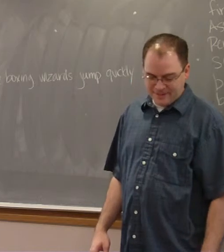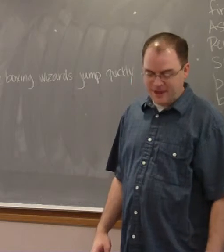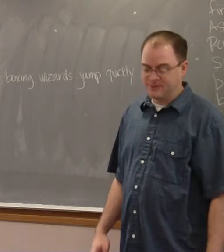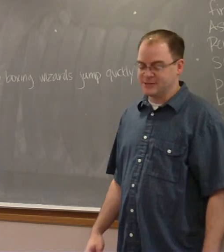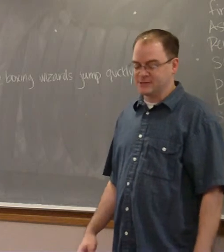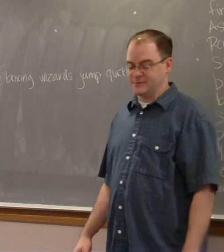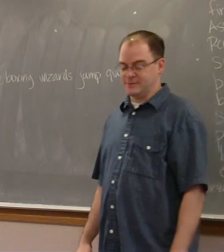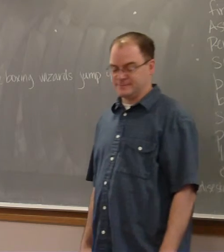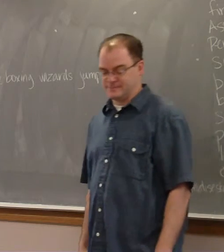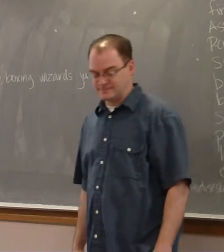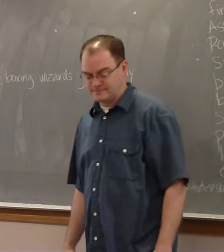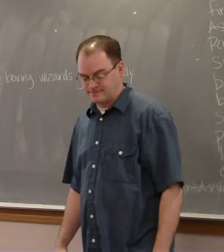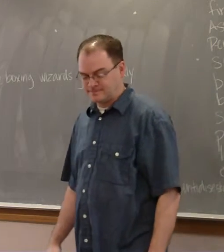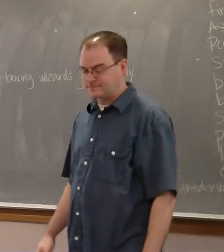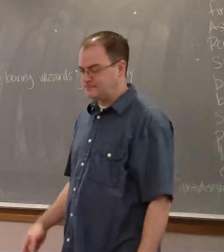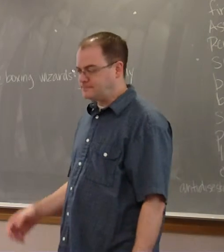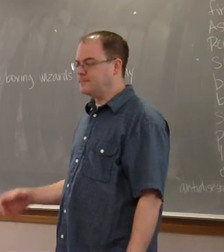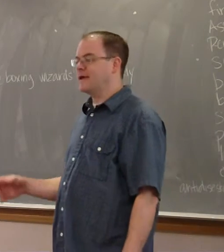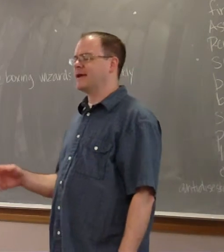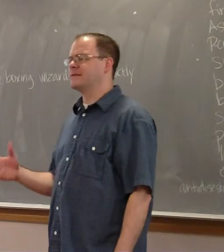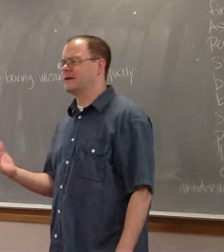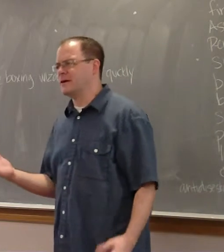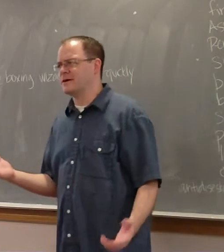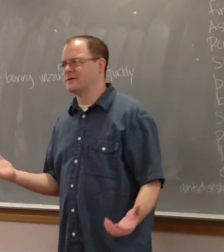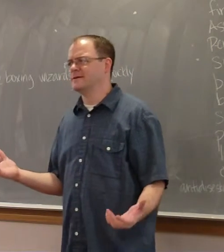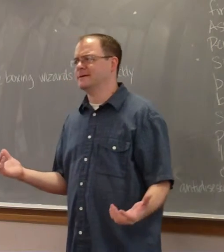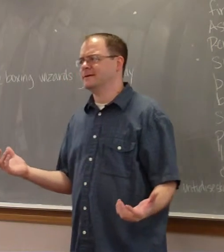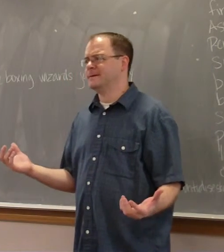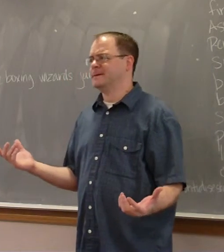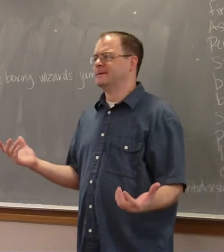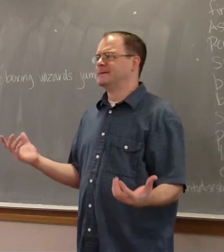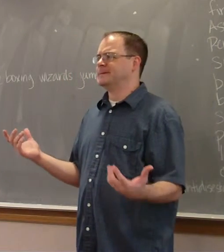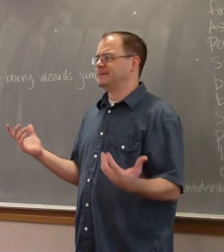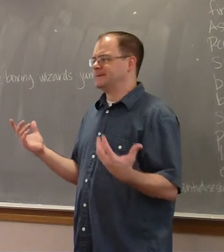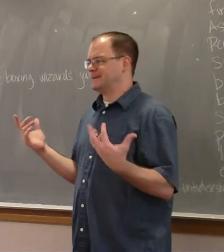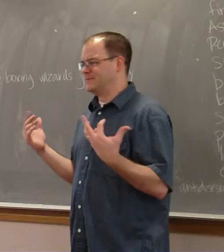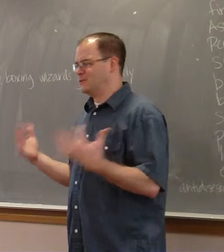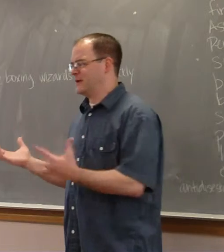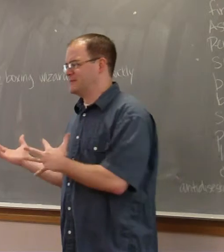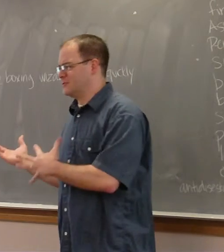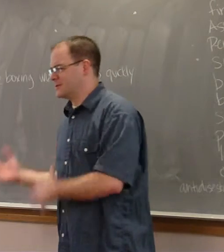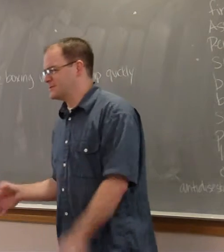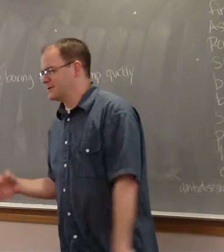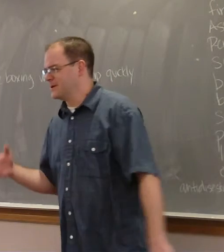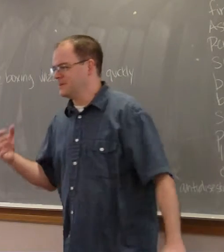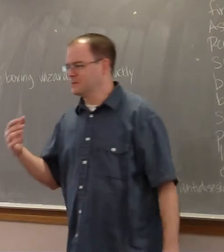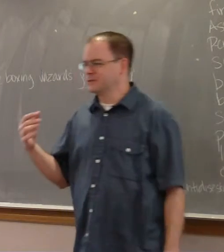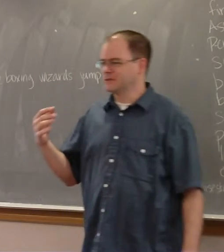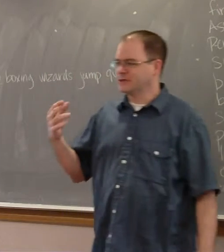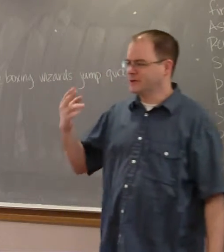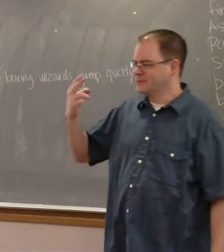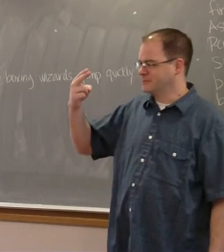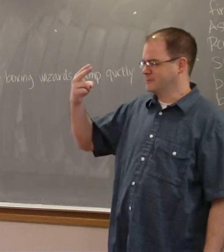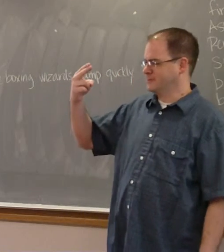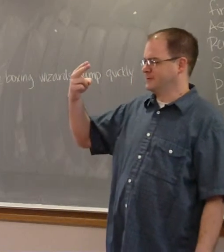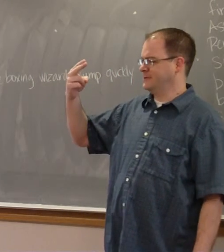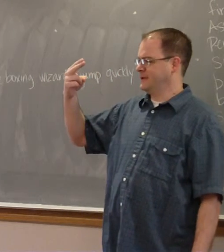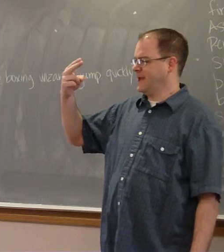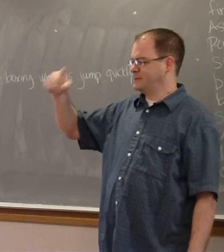High Priest group. Okay, there are a few ways of doing this, but we're just going to go